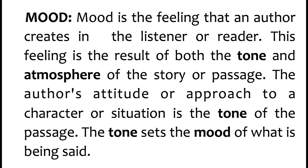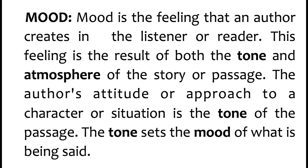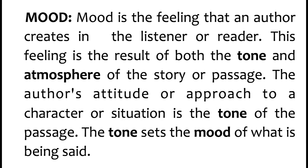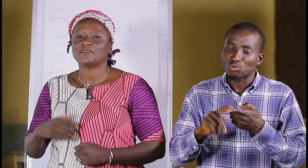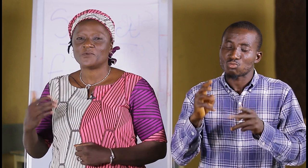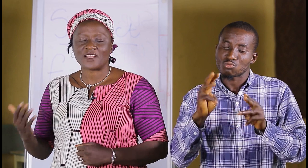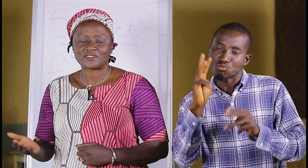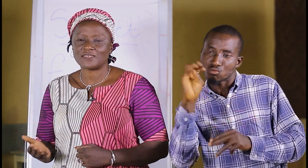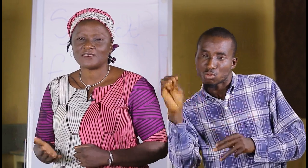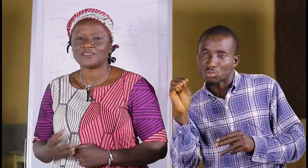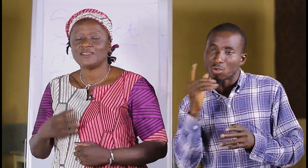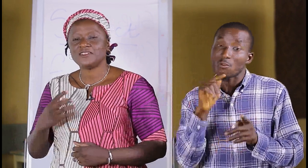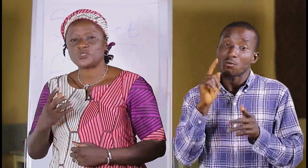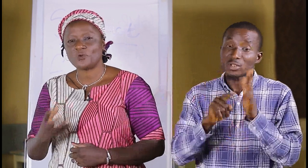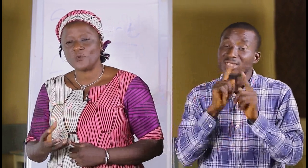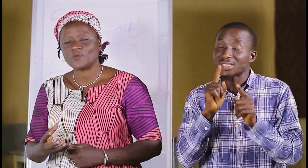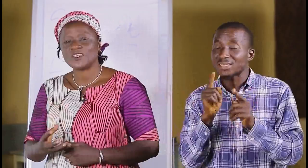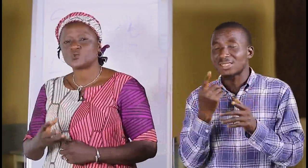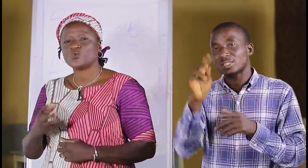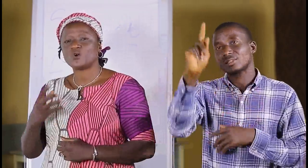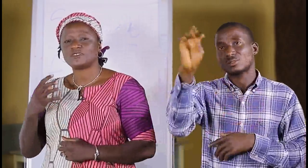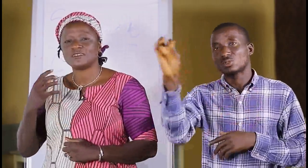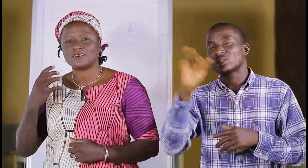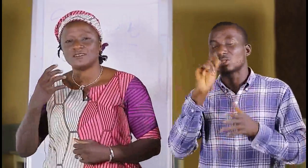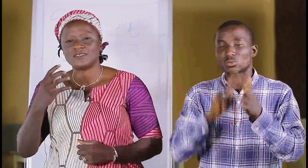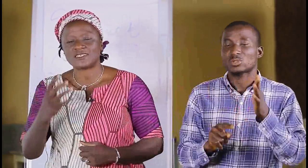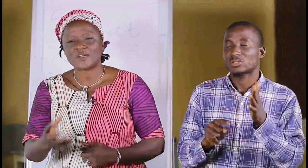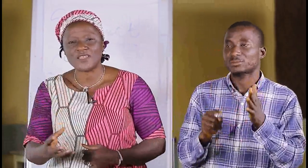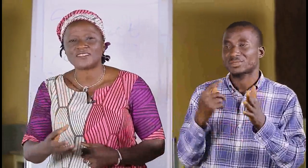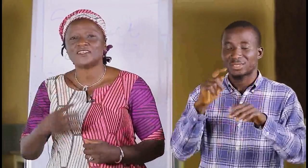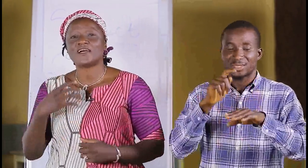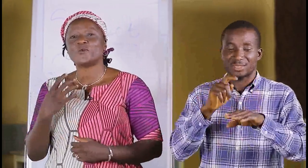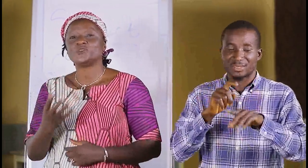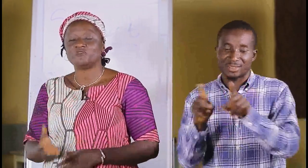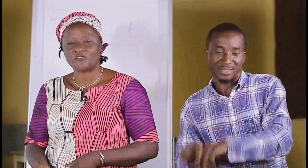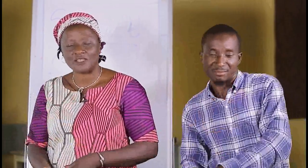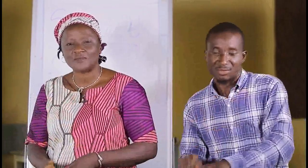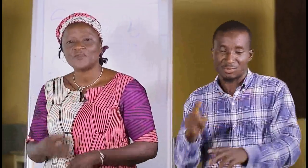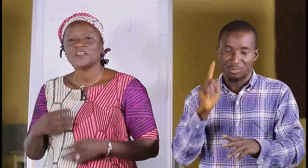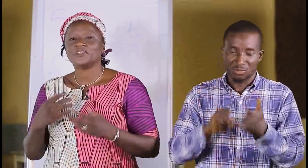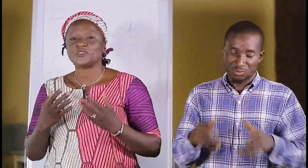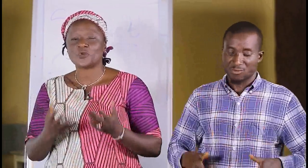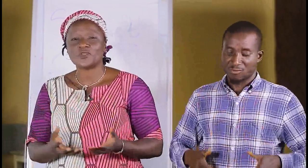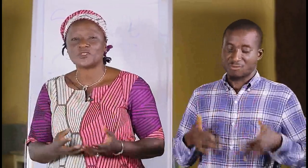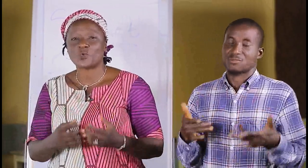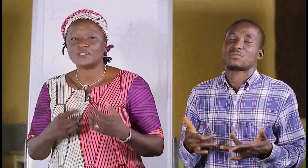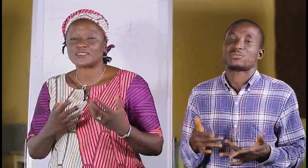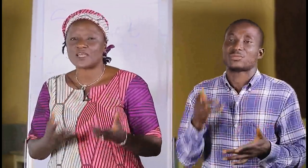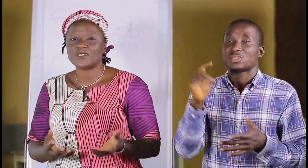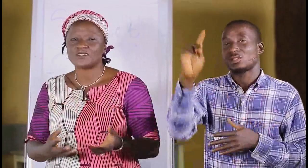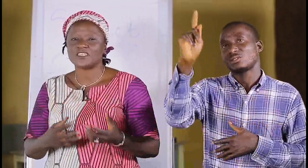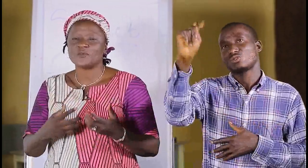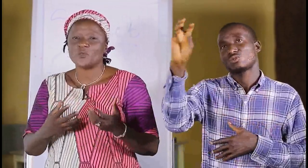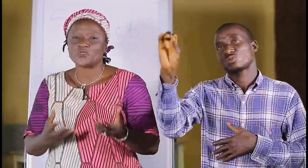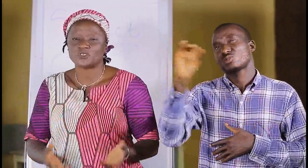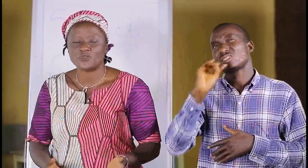said. We have said it. The tone is what determines what you feel. The tone is what